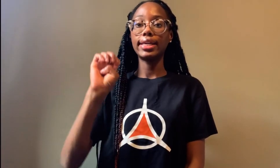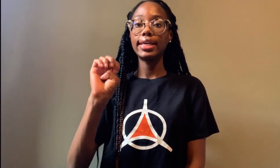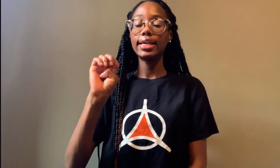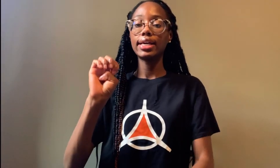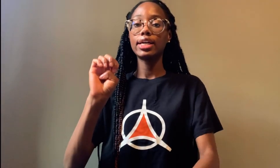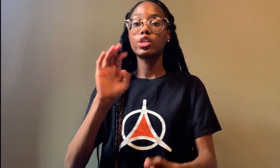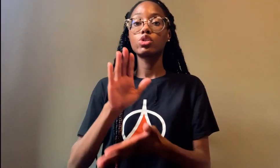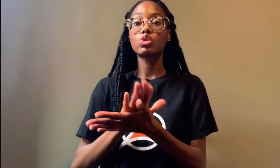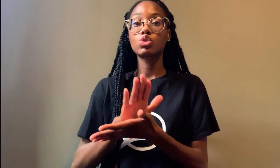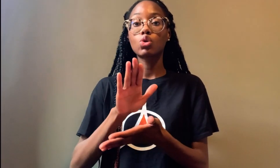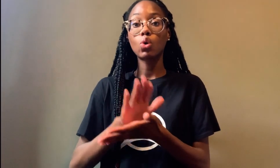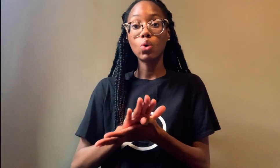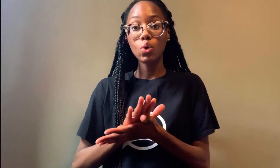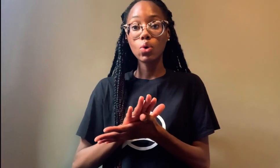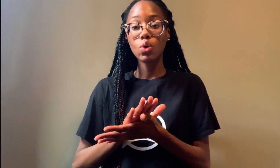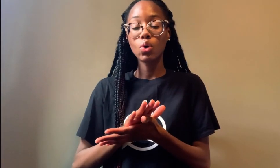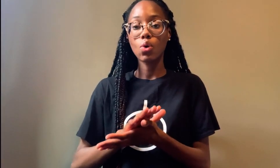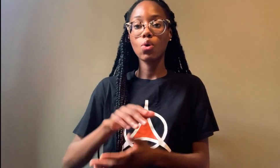P-R-E, school, or